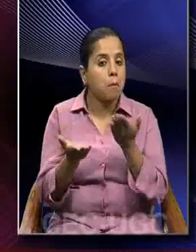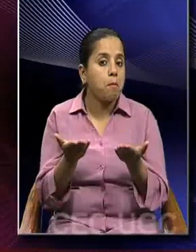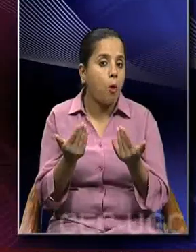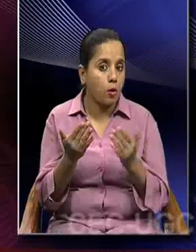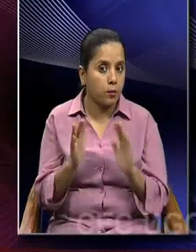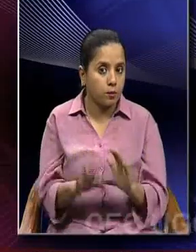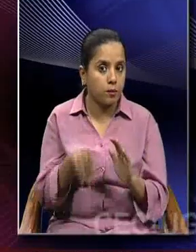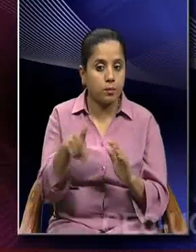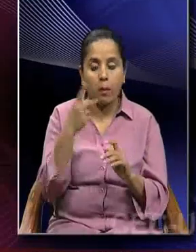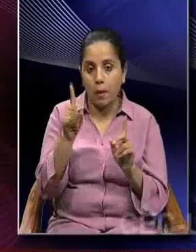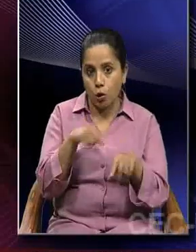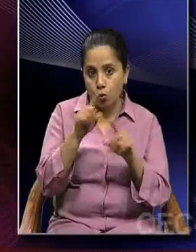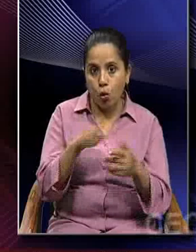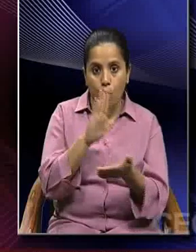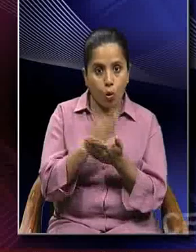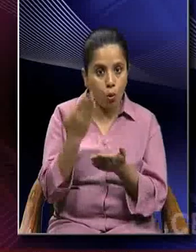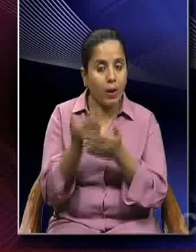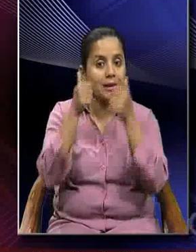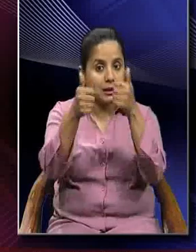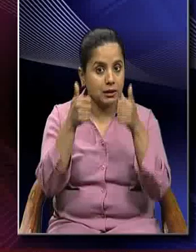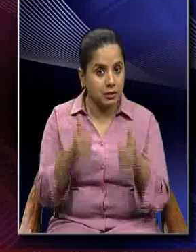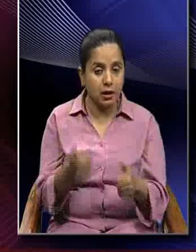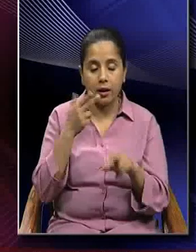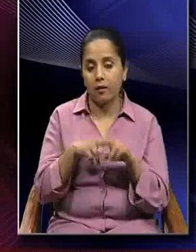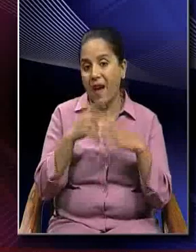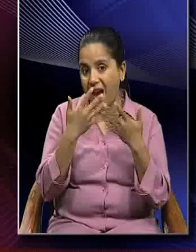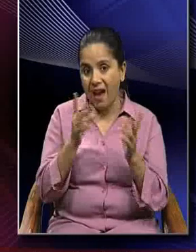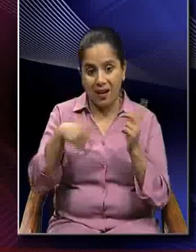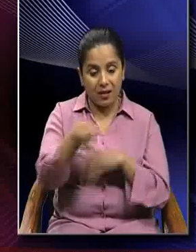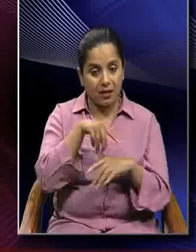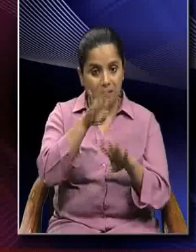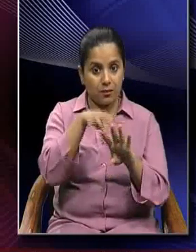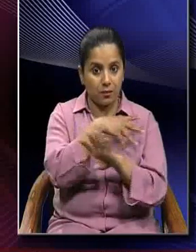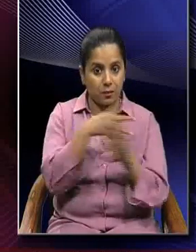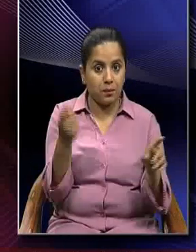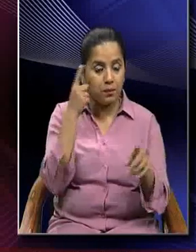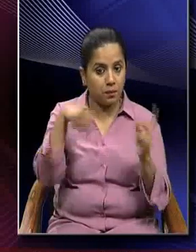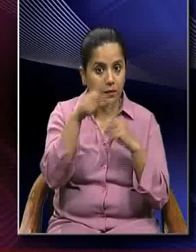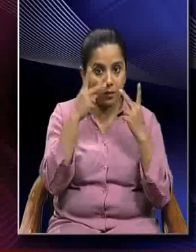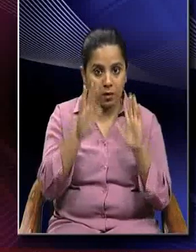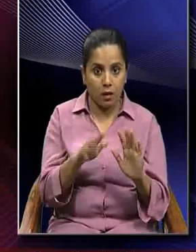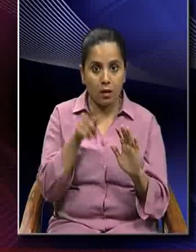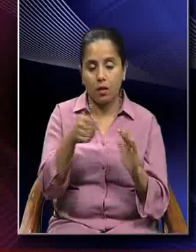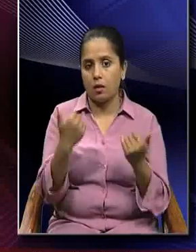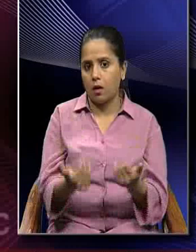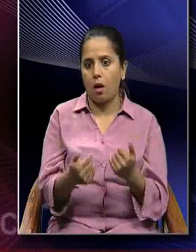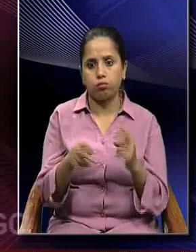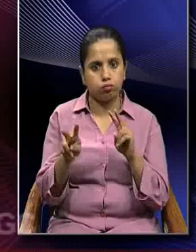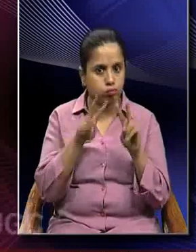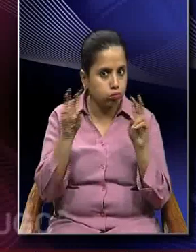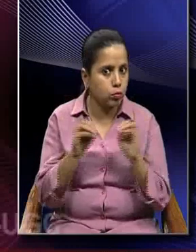of incorrectly interpreting results if any of these statistical assumptions are not taken into